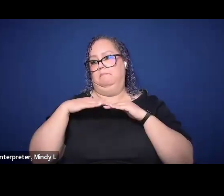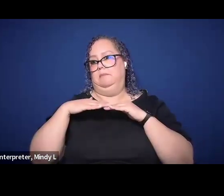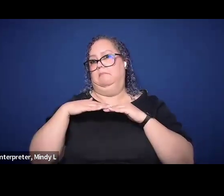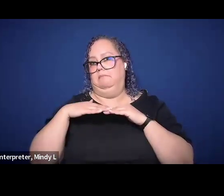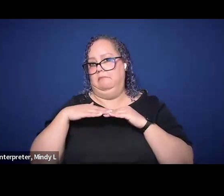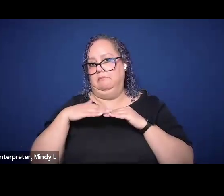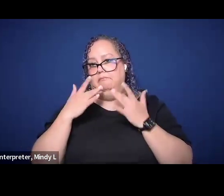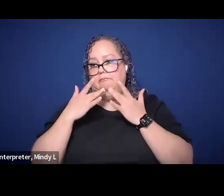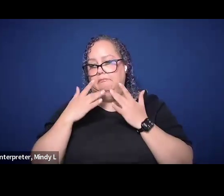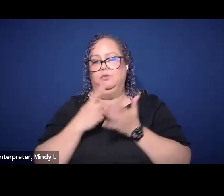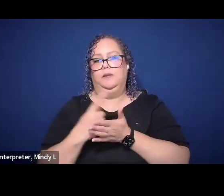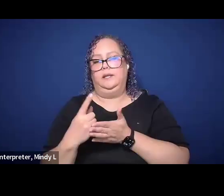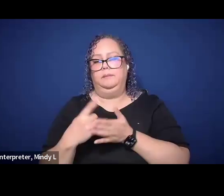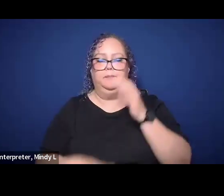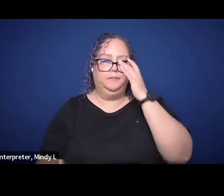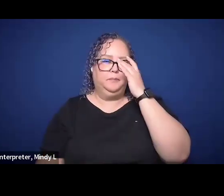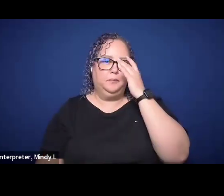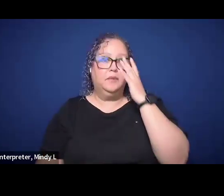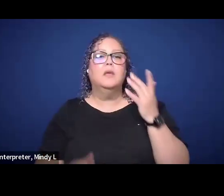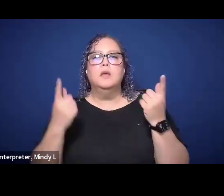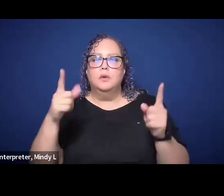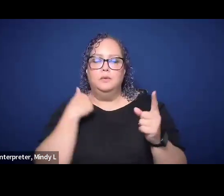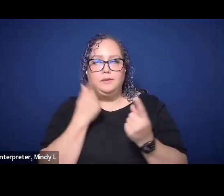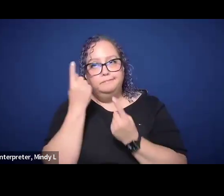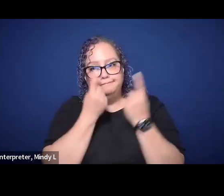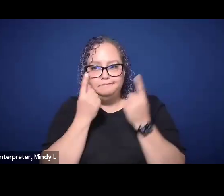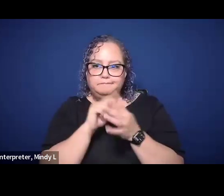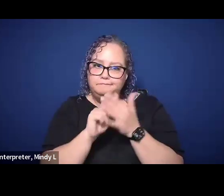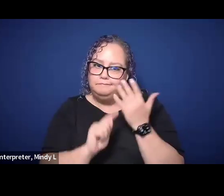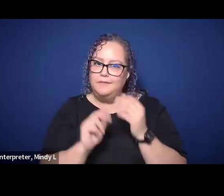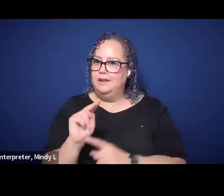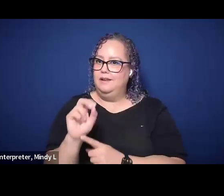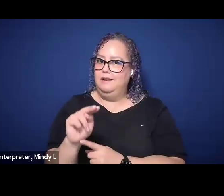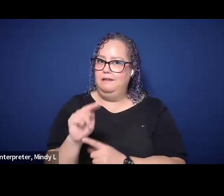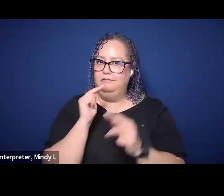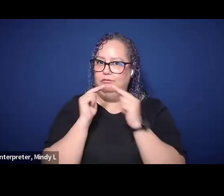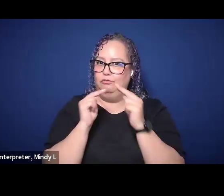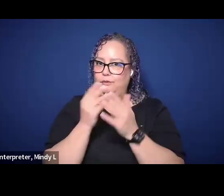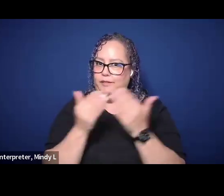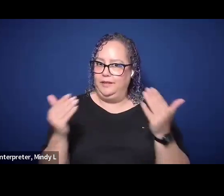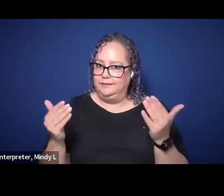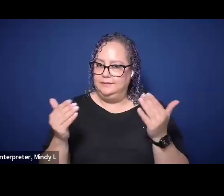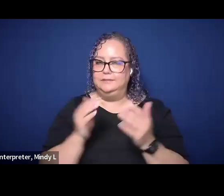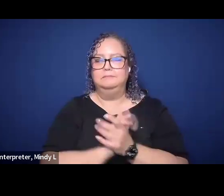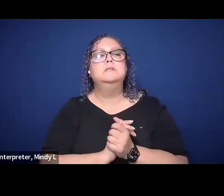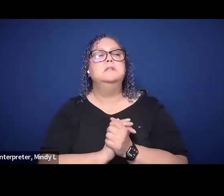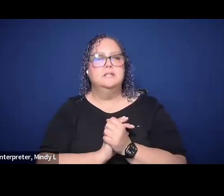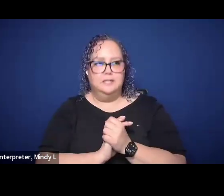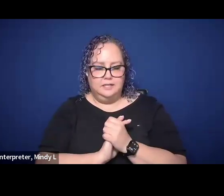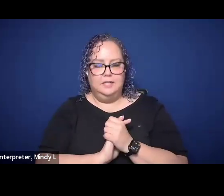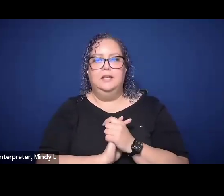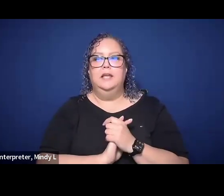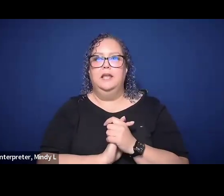So when we consider all of those non-negotiables and we take out the time that those